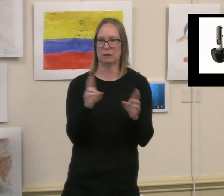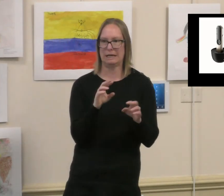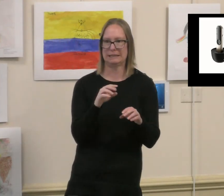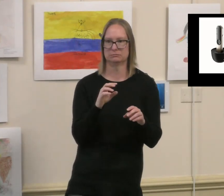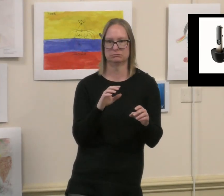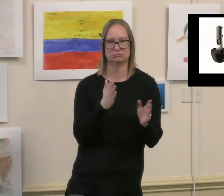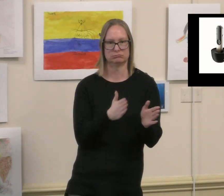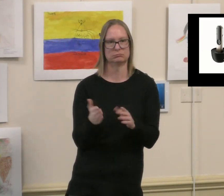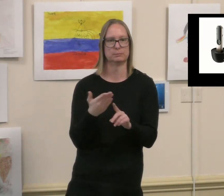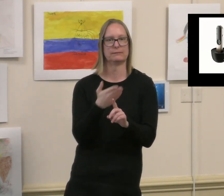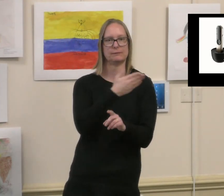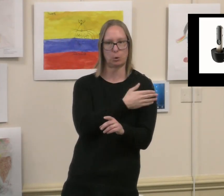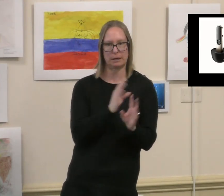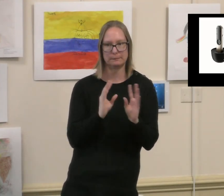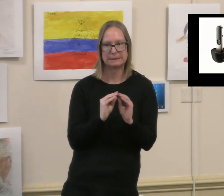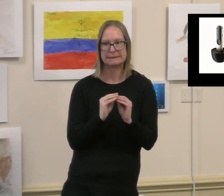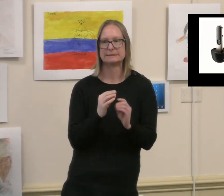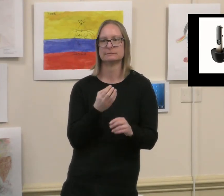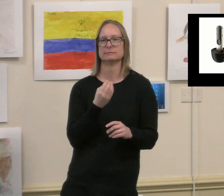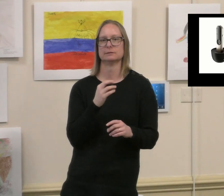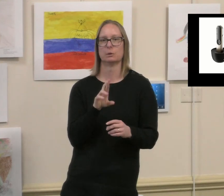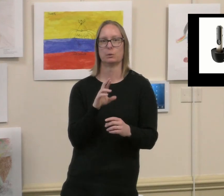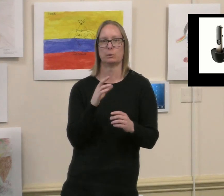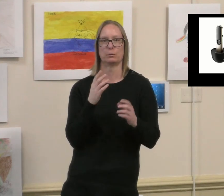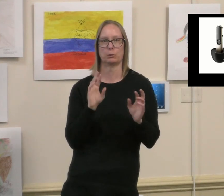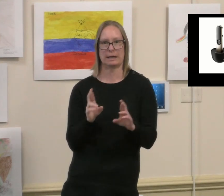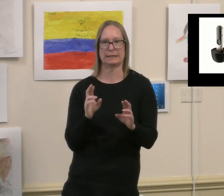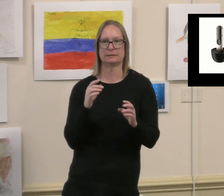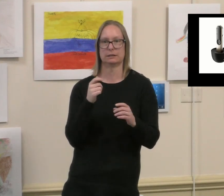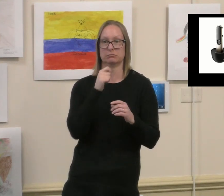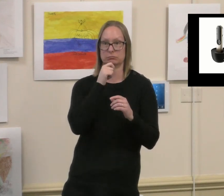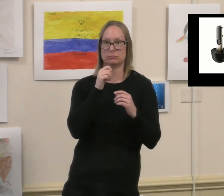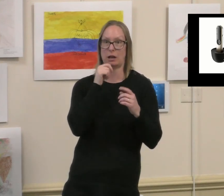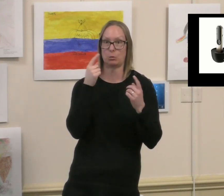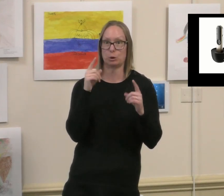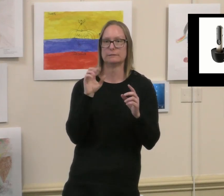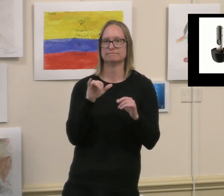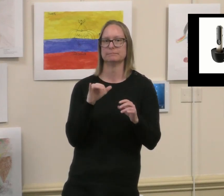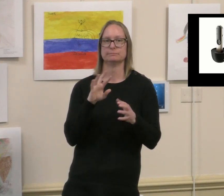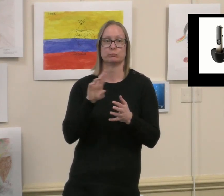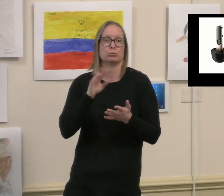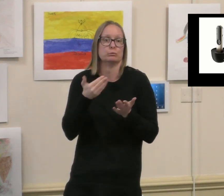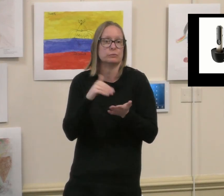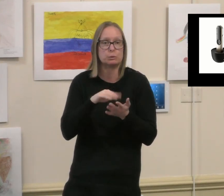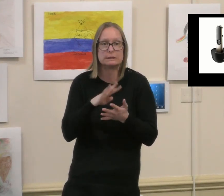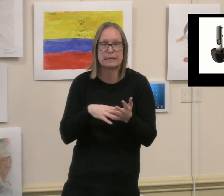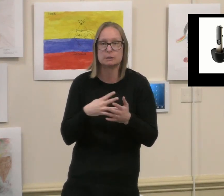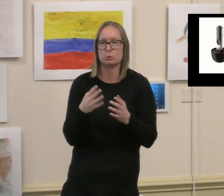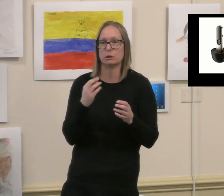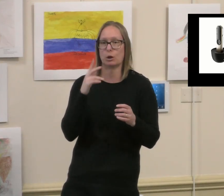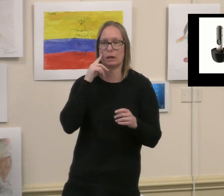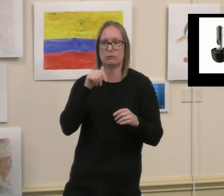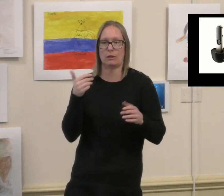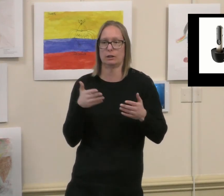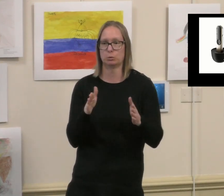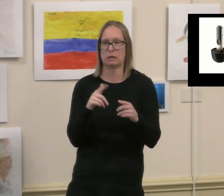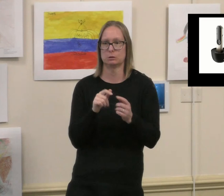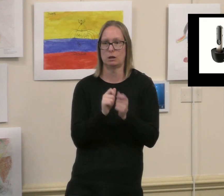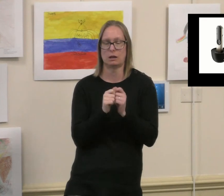So we do need to make sure that we have everything ready prior to a meeting, and if a microphone's not working, you might need to reschedule or